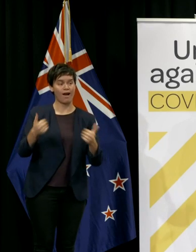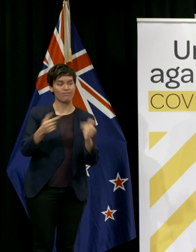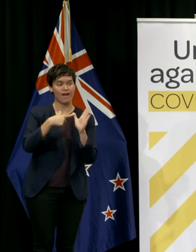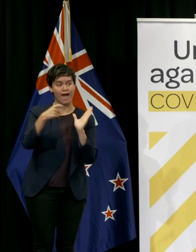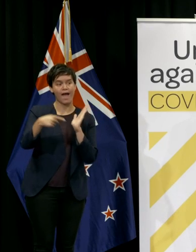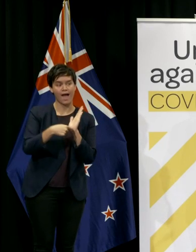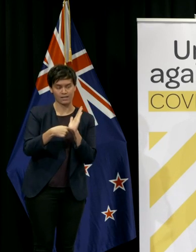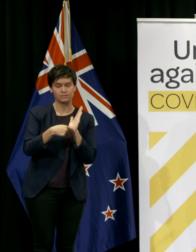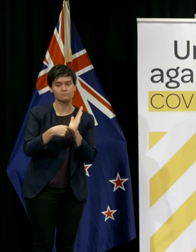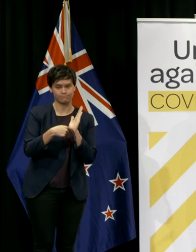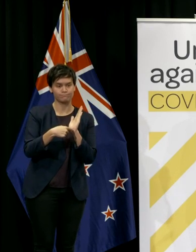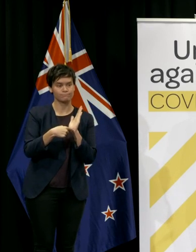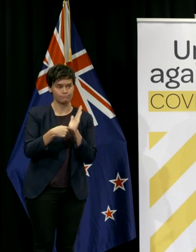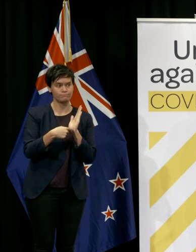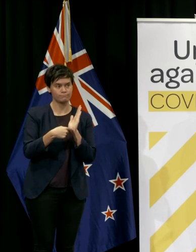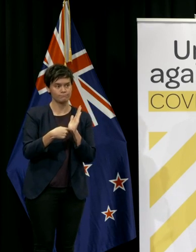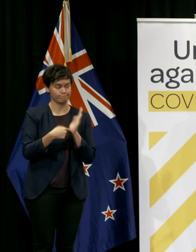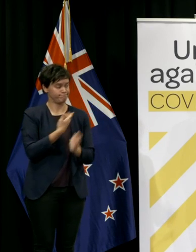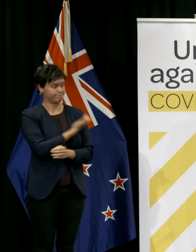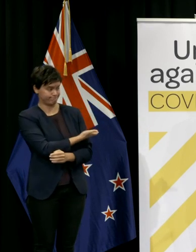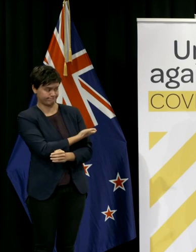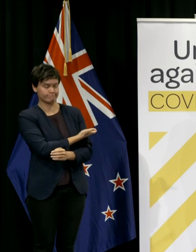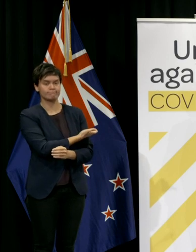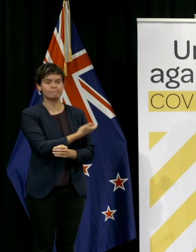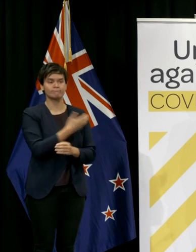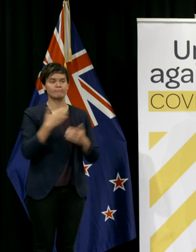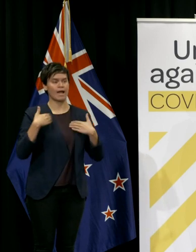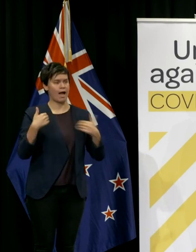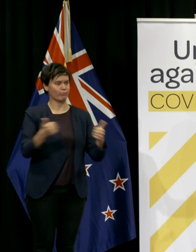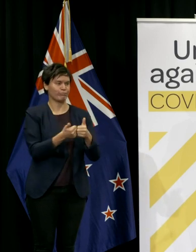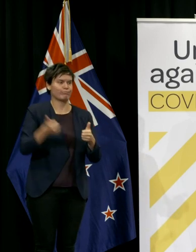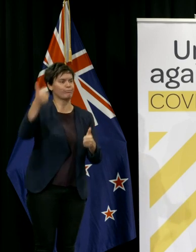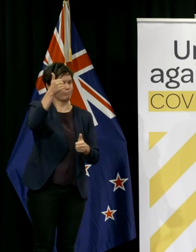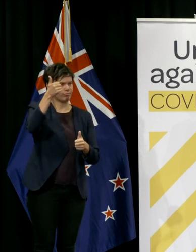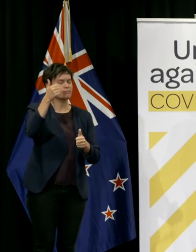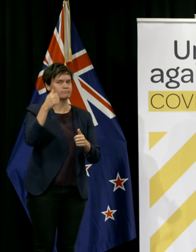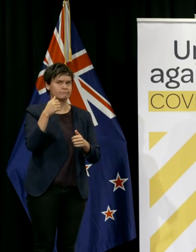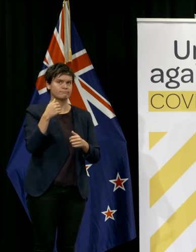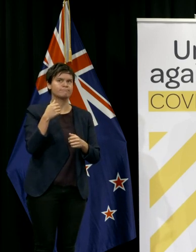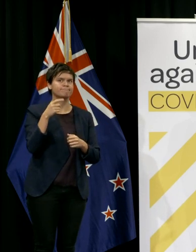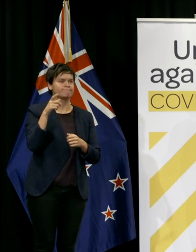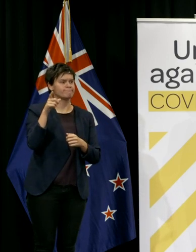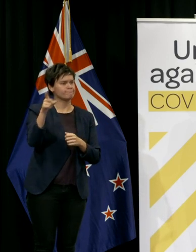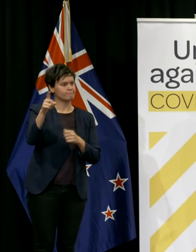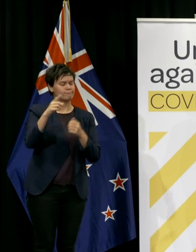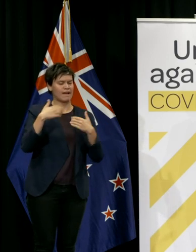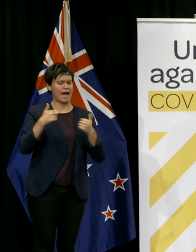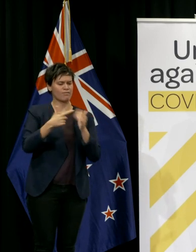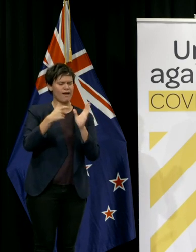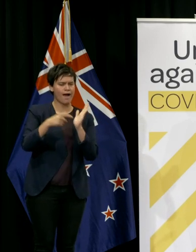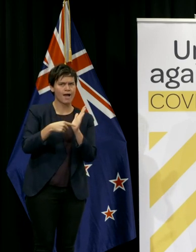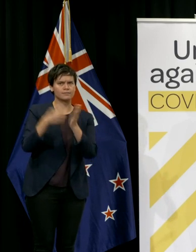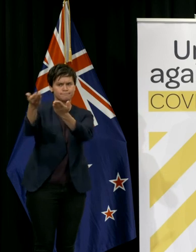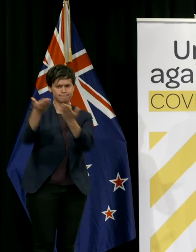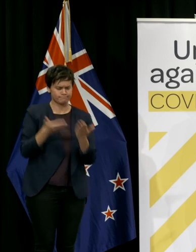through Ashley and medical officers of health, and we need them in this for people to comply with quarantine and other